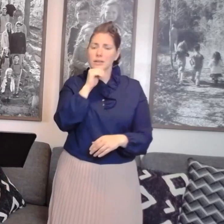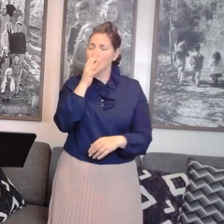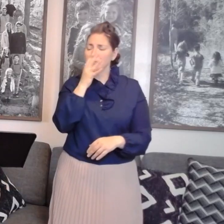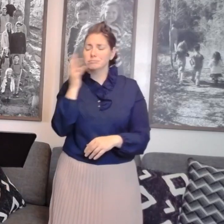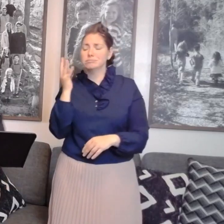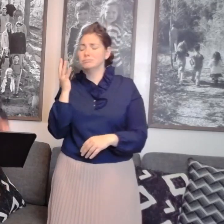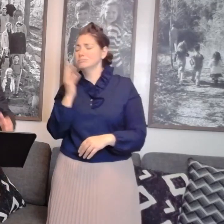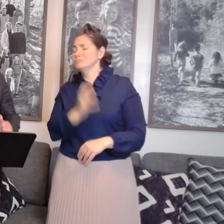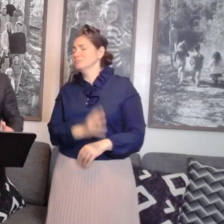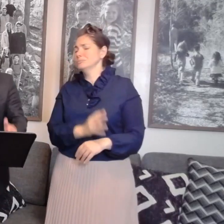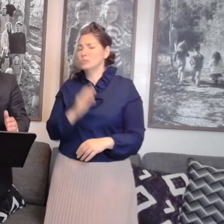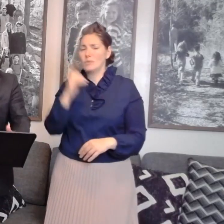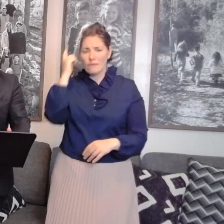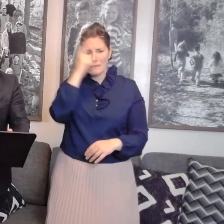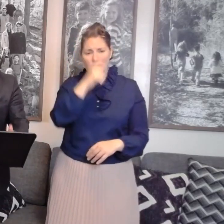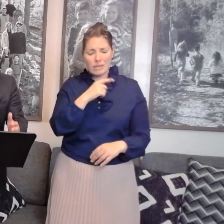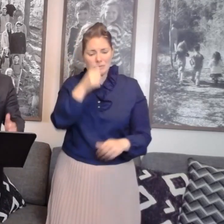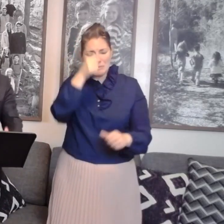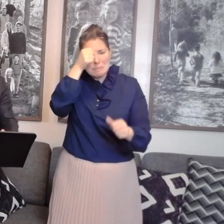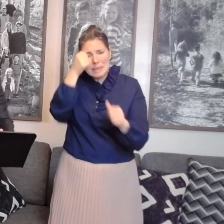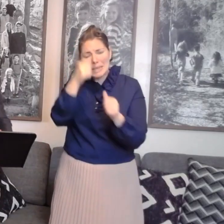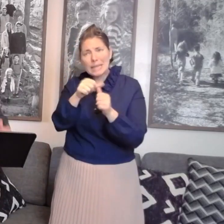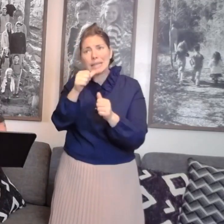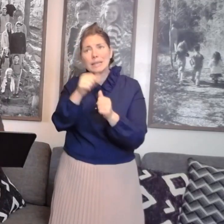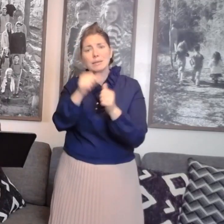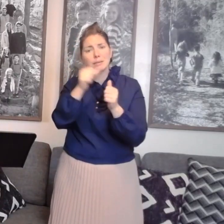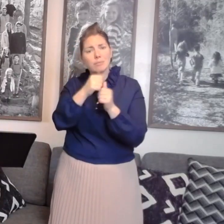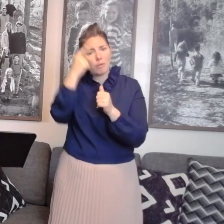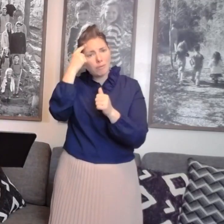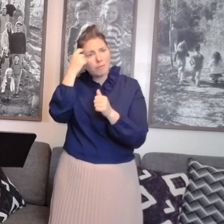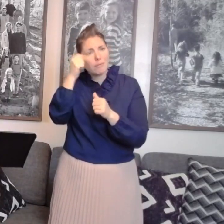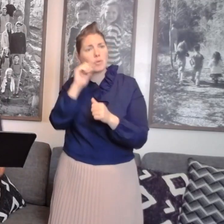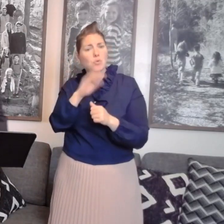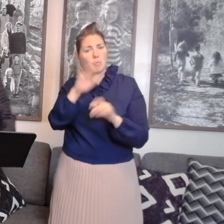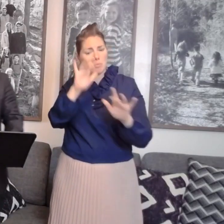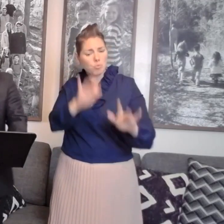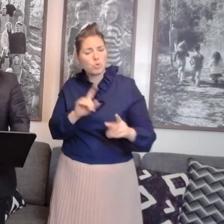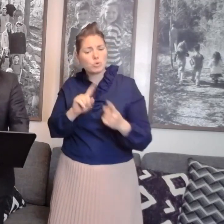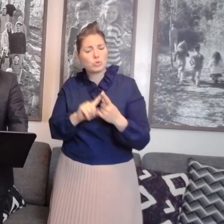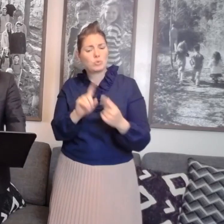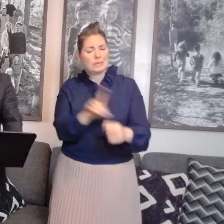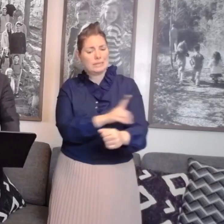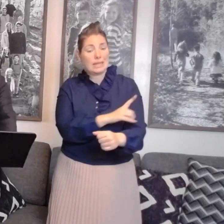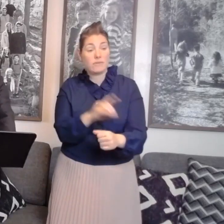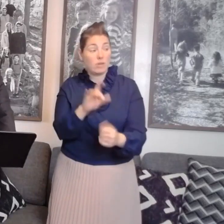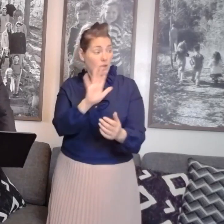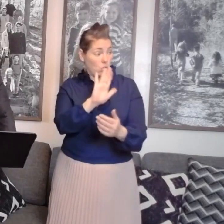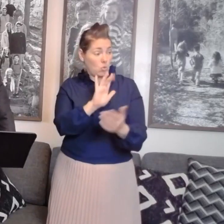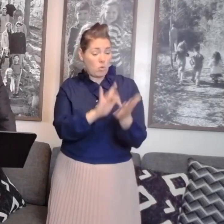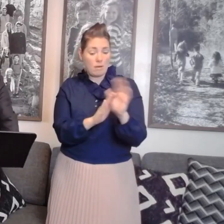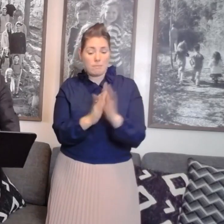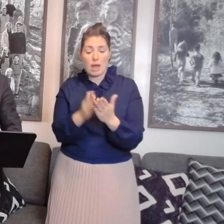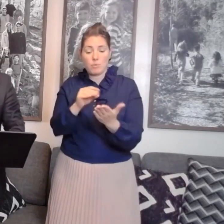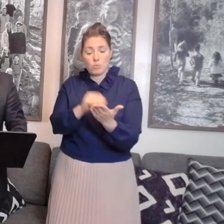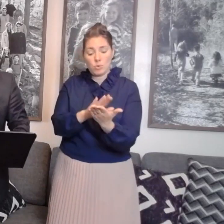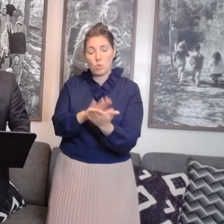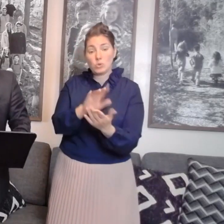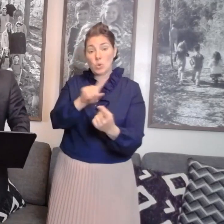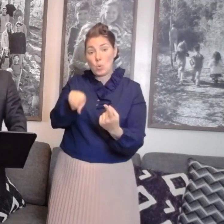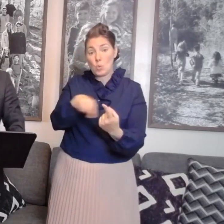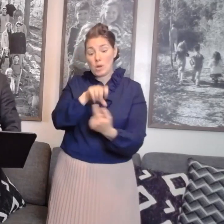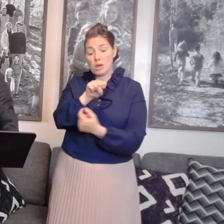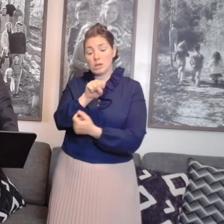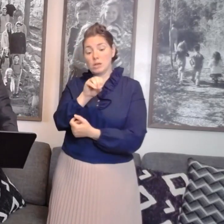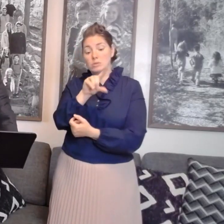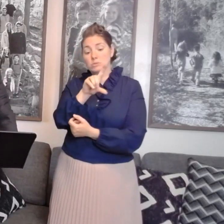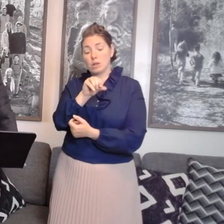thine anointed. Remember the mercies of David, thy servant. And your Bible records that when Solomon